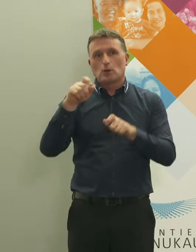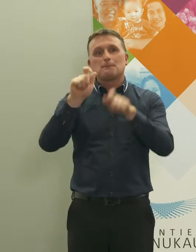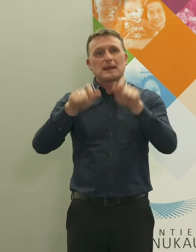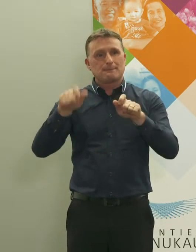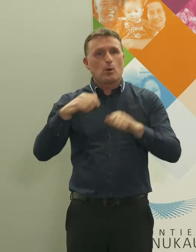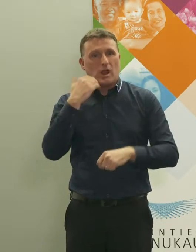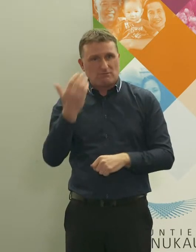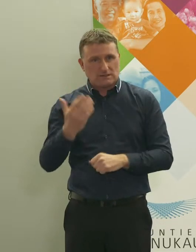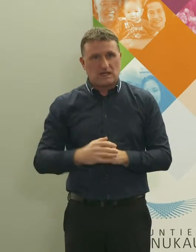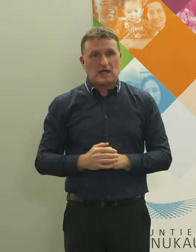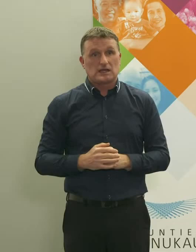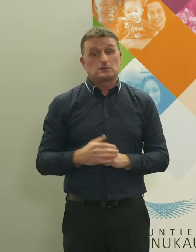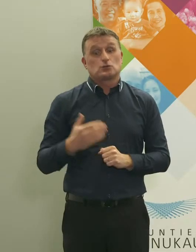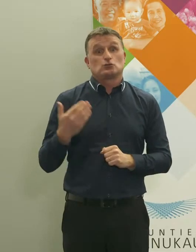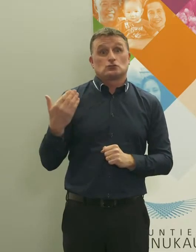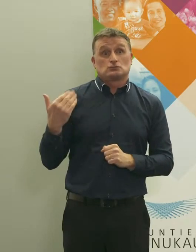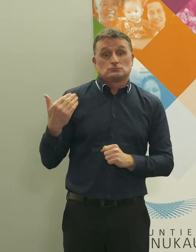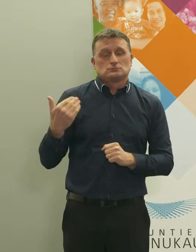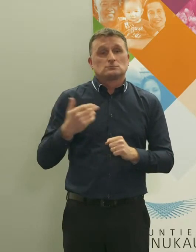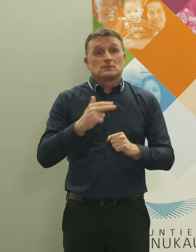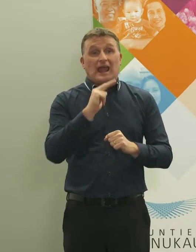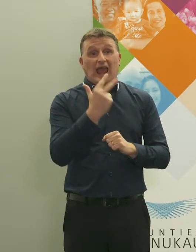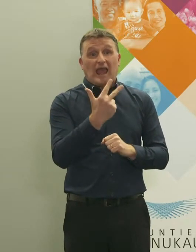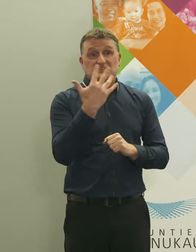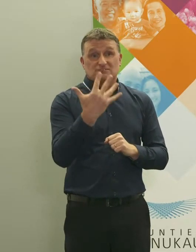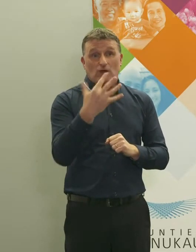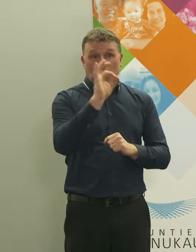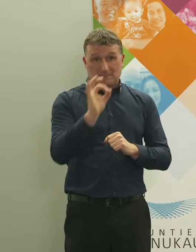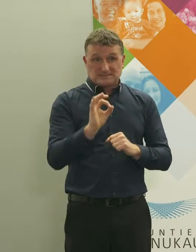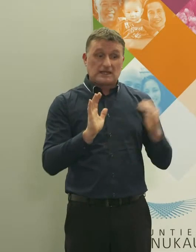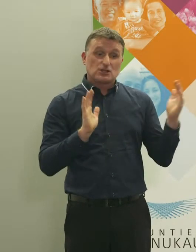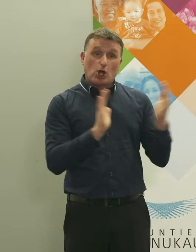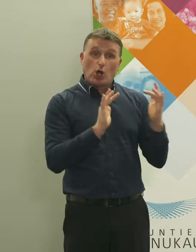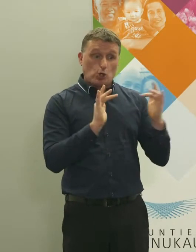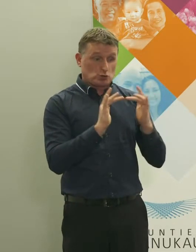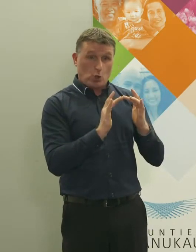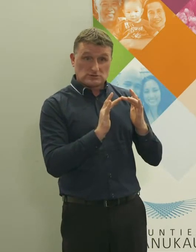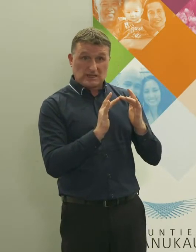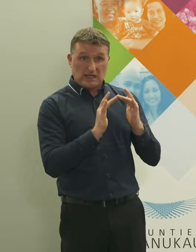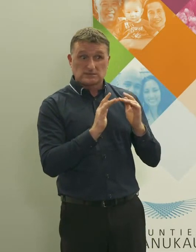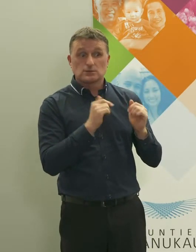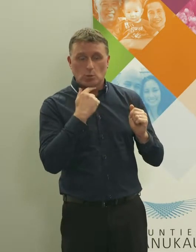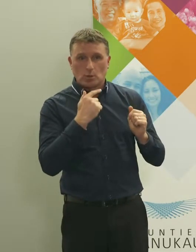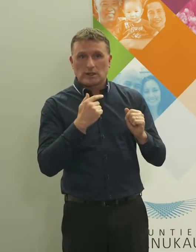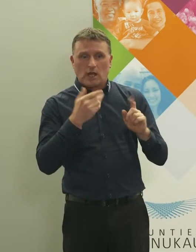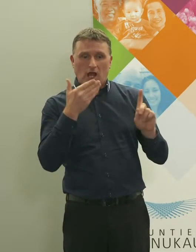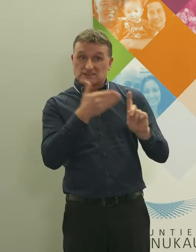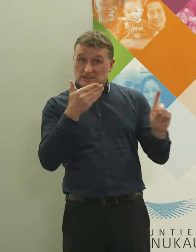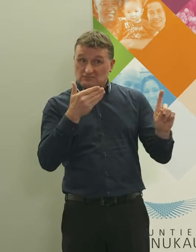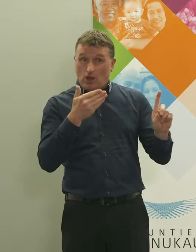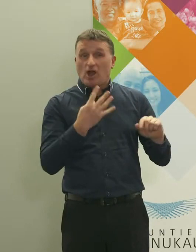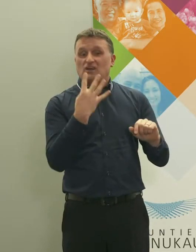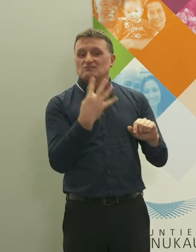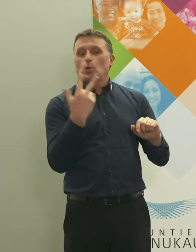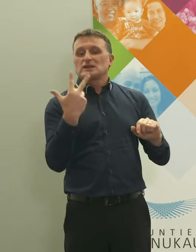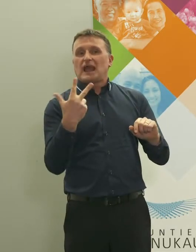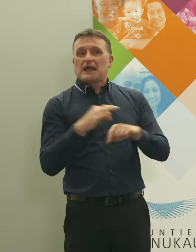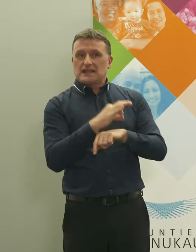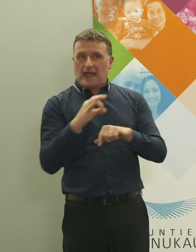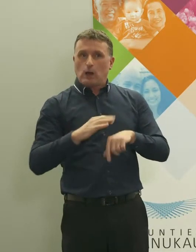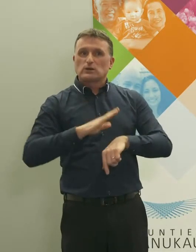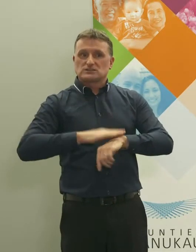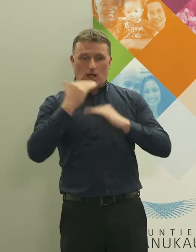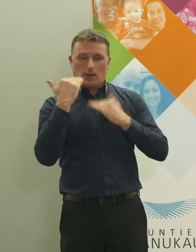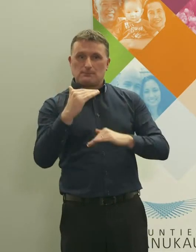contacted 85% of close contacts within 48 hours of being identified. The